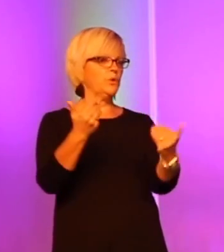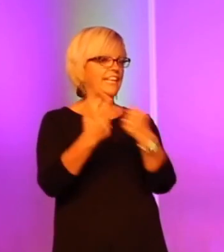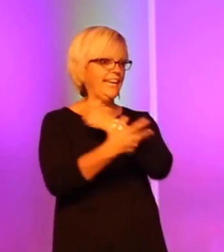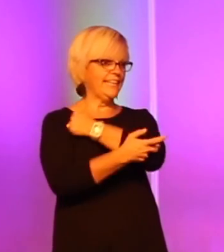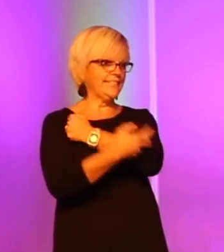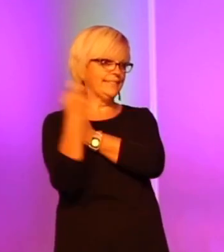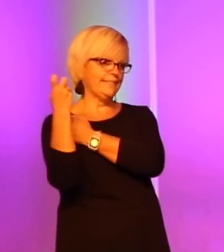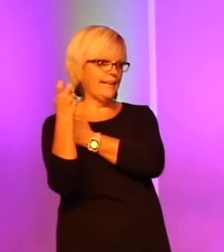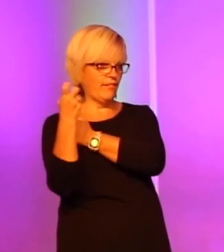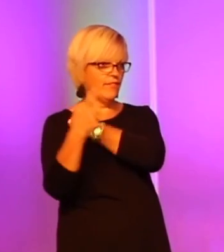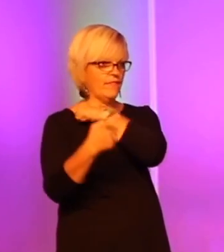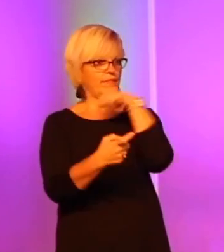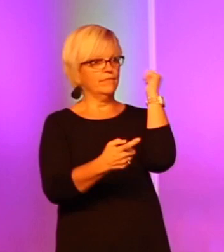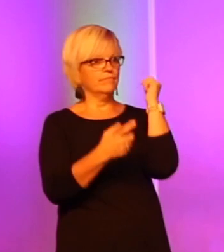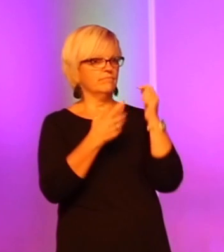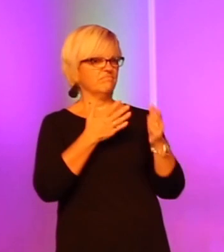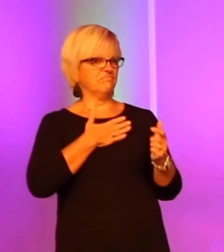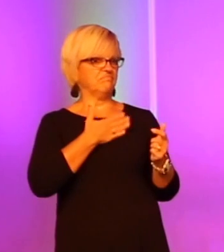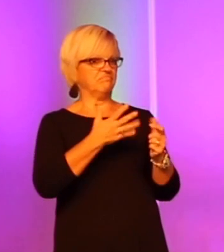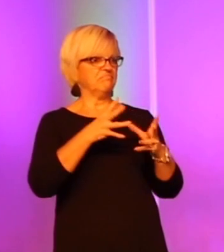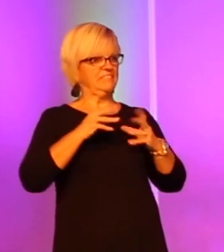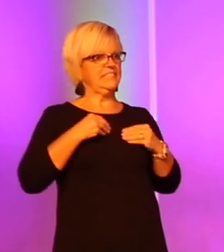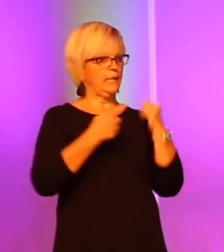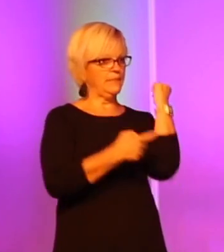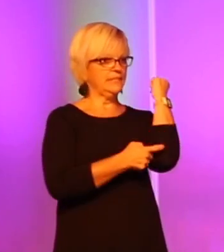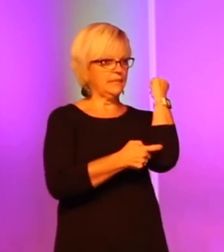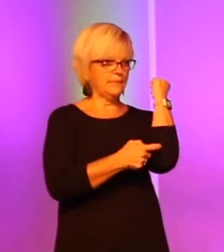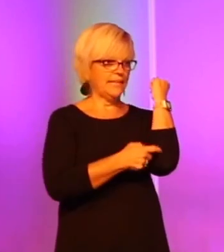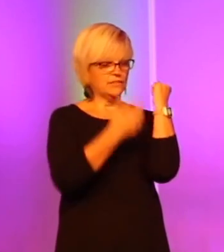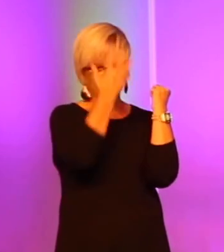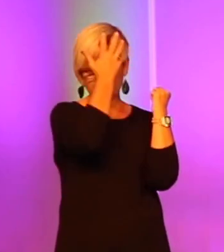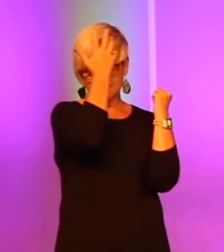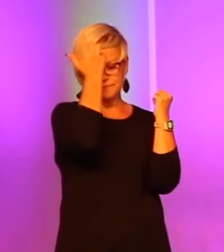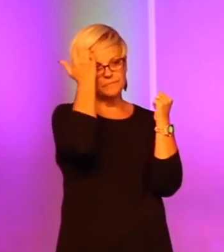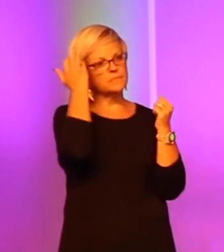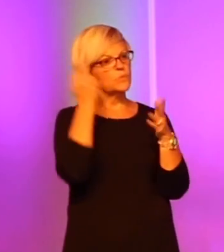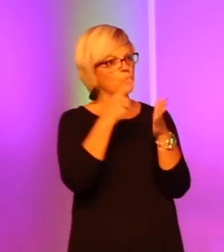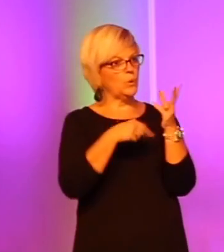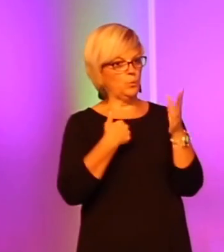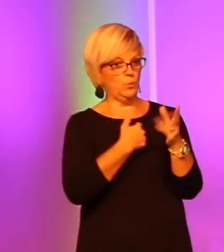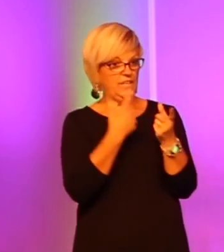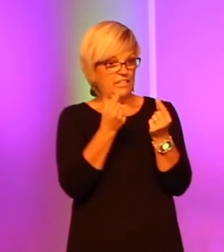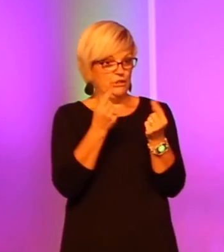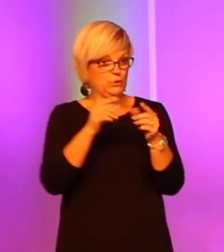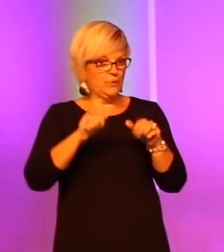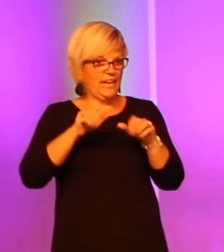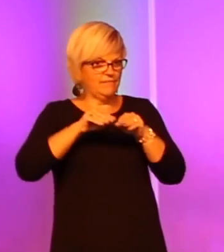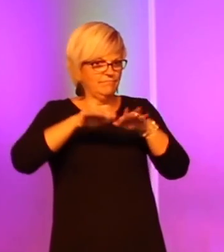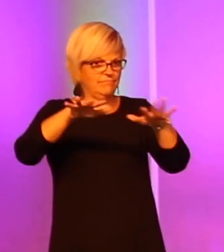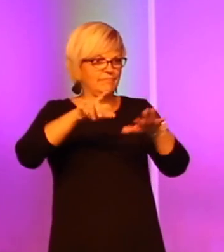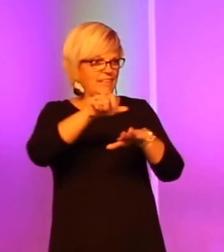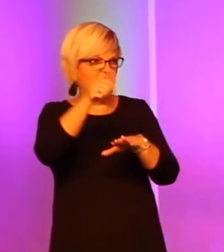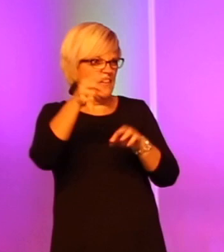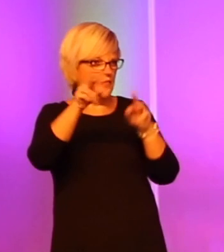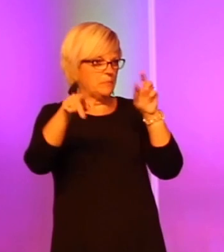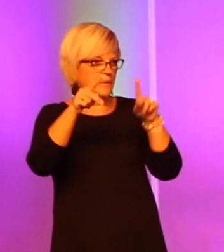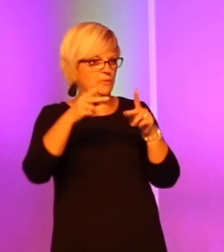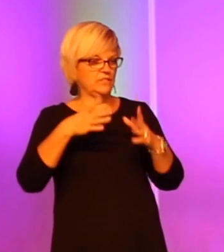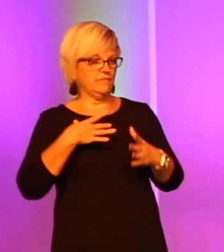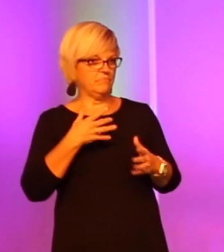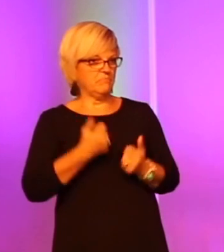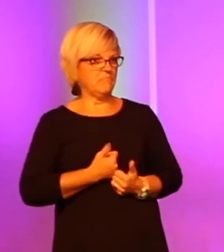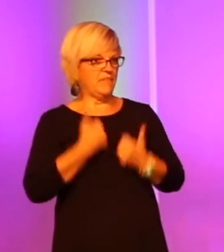do has a ripple effect in the lives of others. Another lie that we would say about no consequences is it's not that big of a